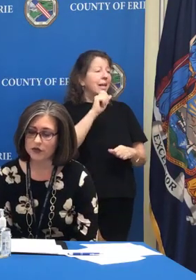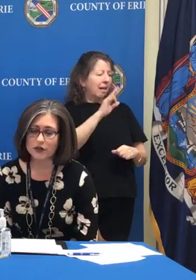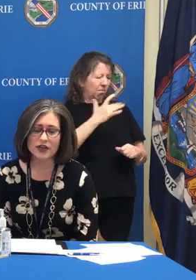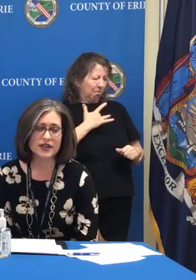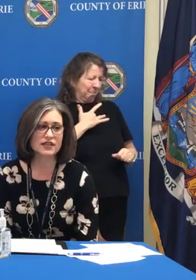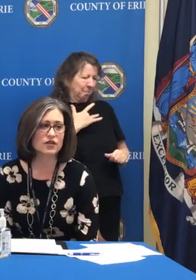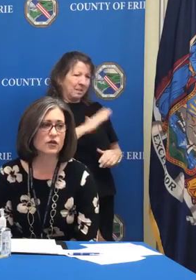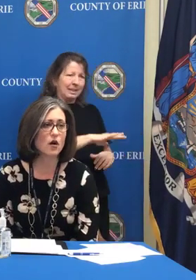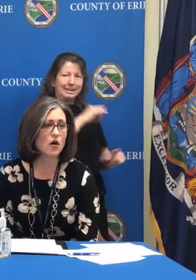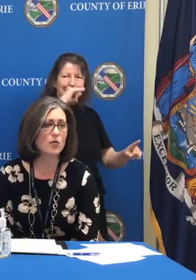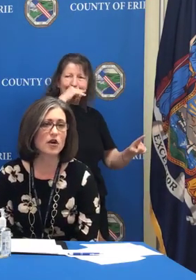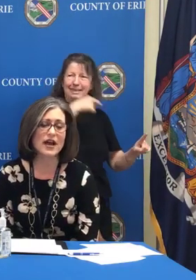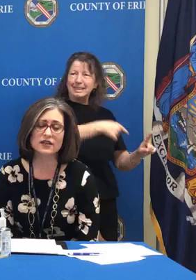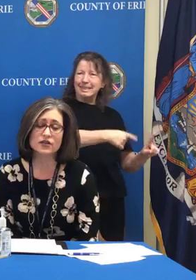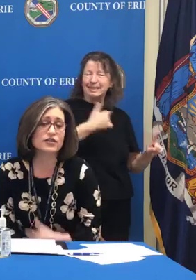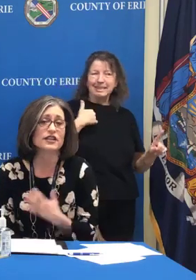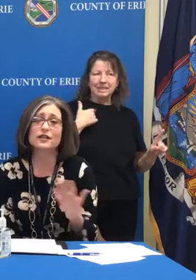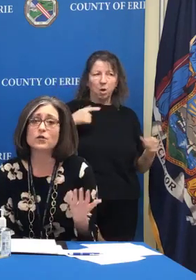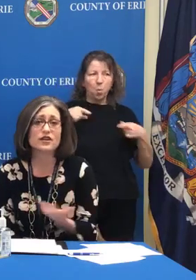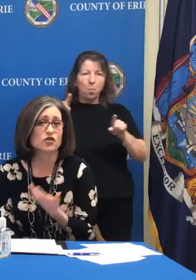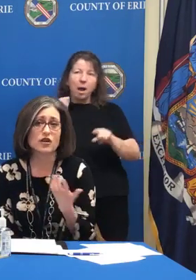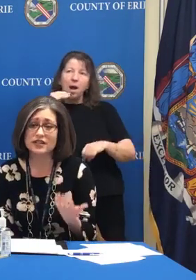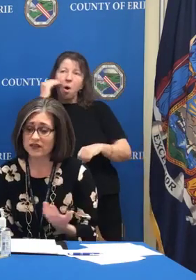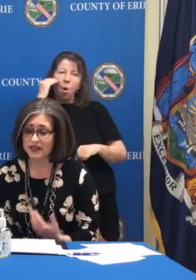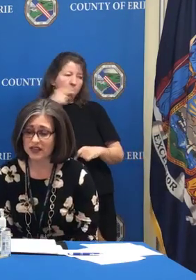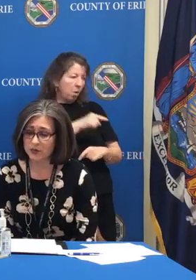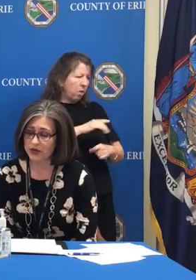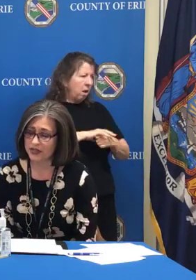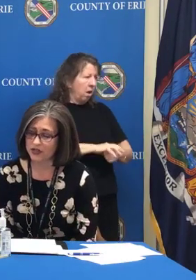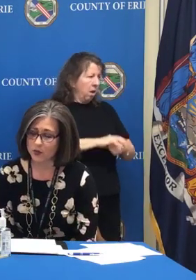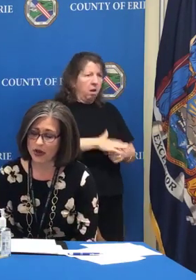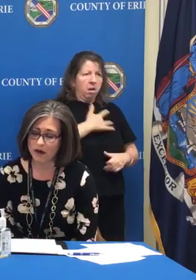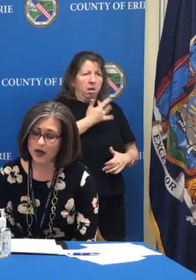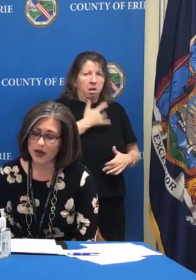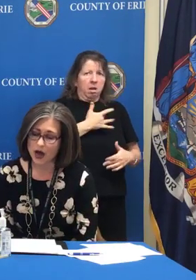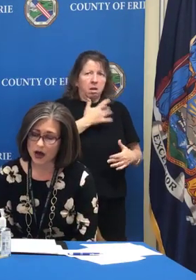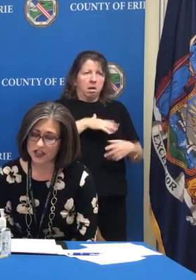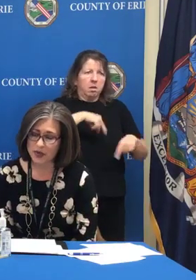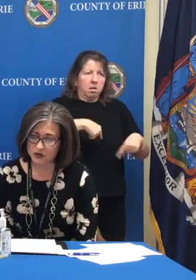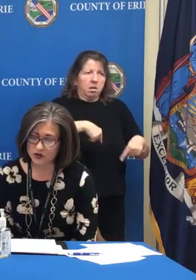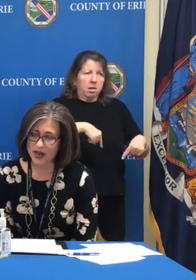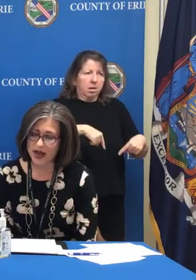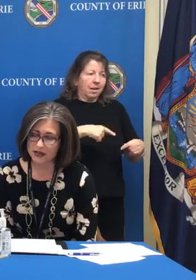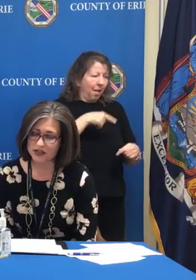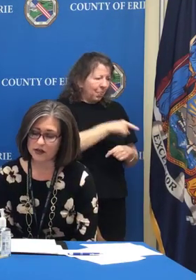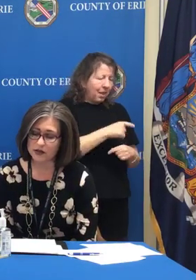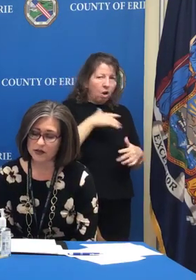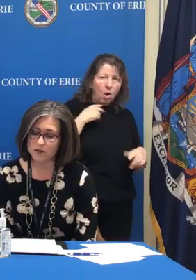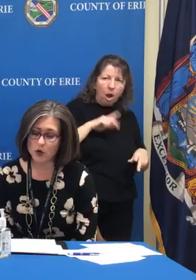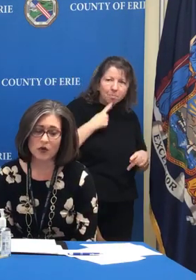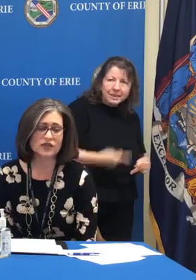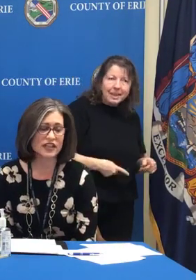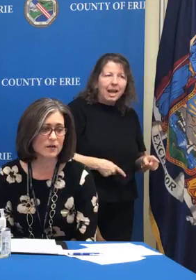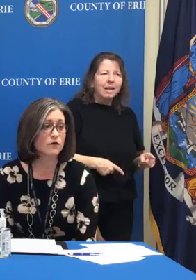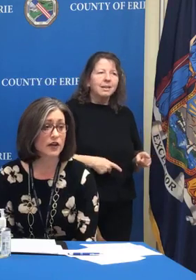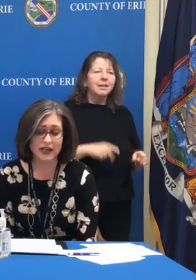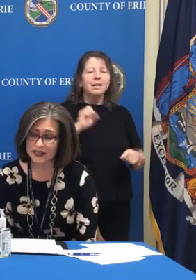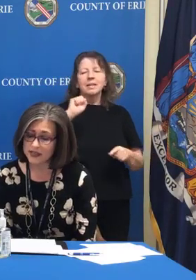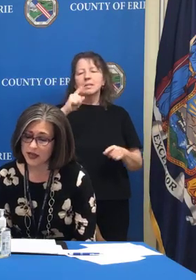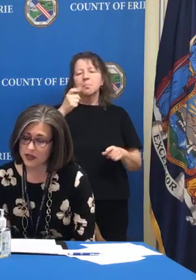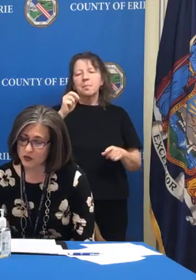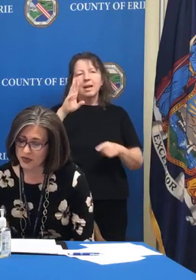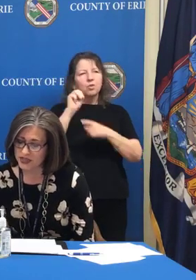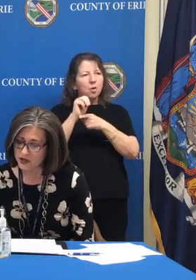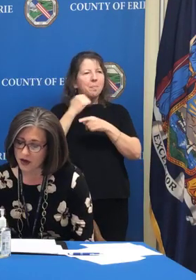concerns for your kids as you're home or as they're dealing with the stress of this experience as well, Spectrum has the mobile team for